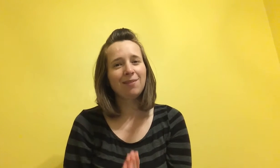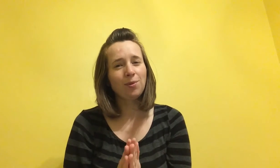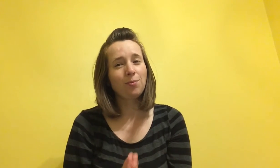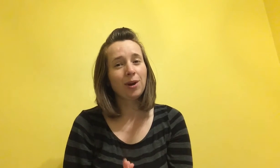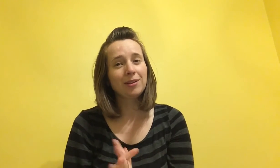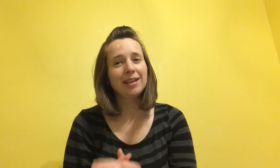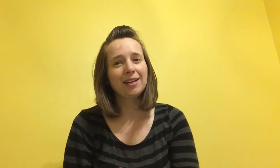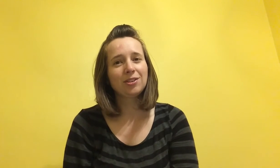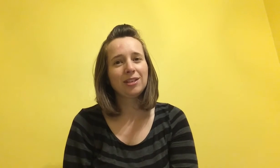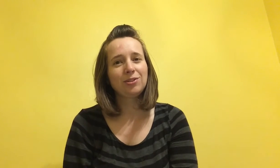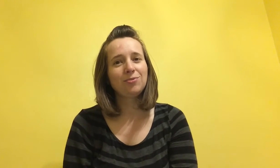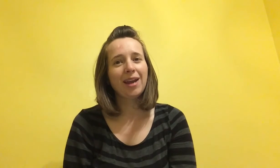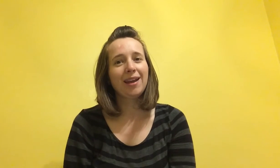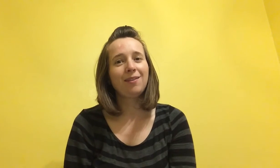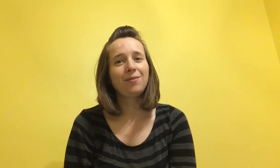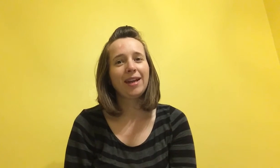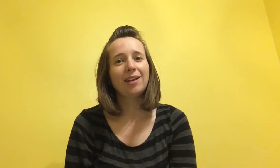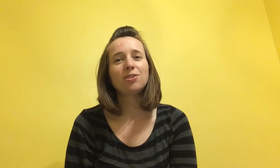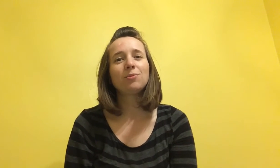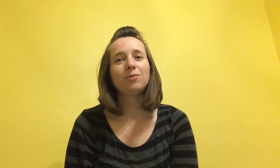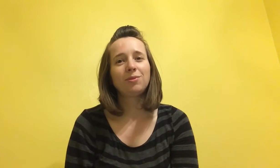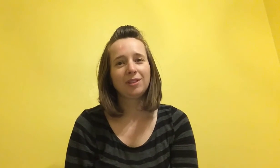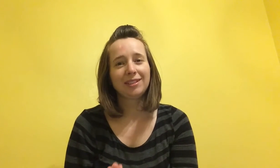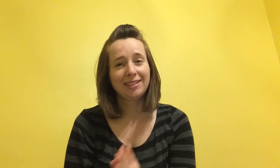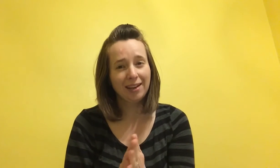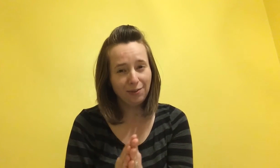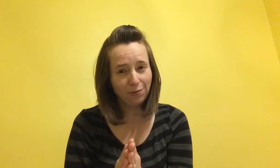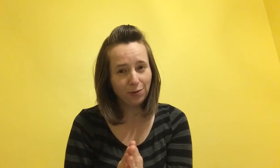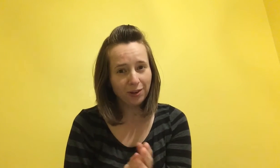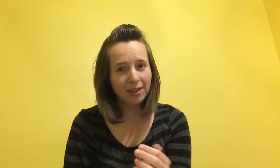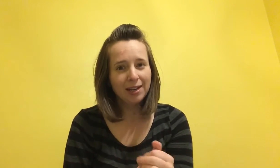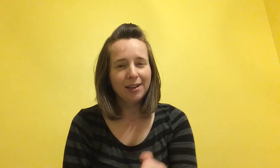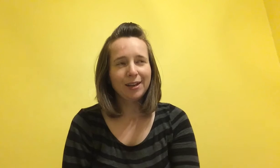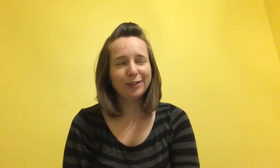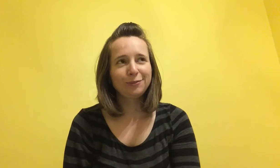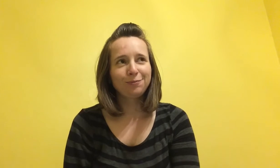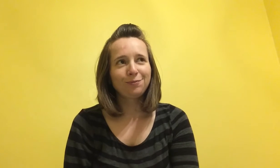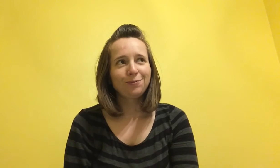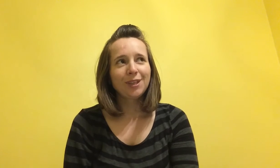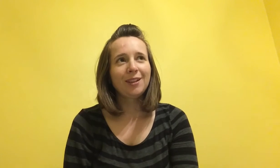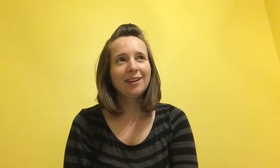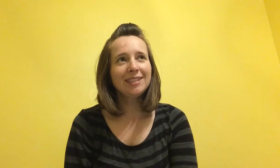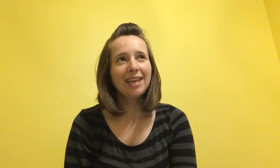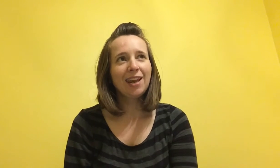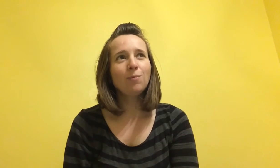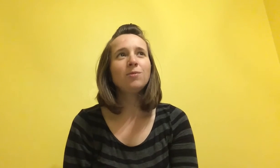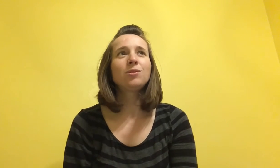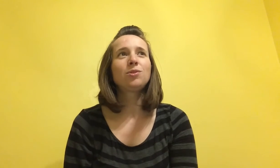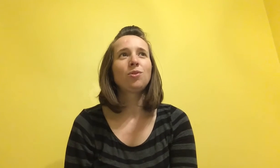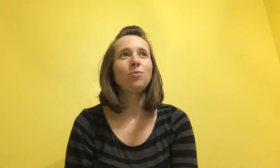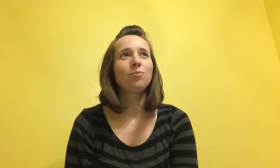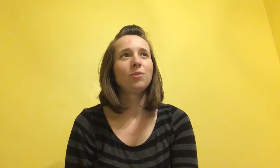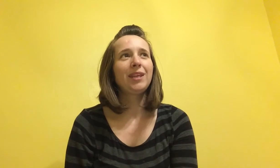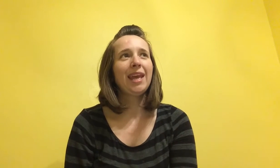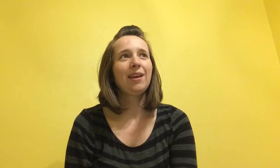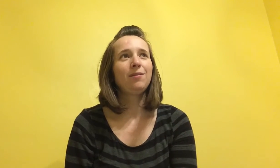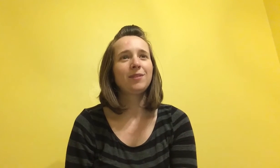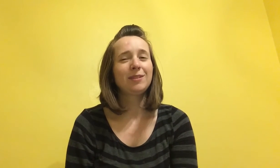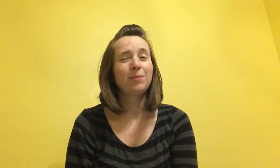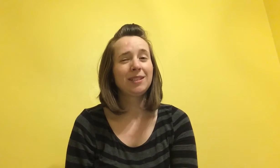am aware that actually do have an actual sign for. Lots of animals don't really have a